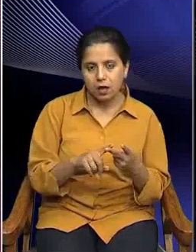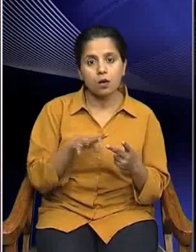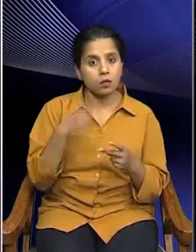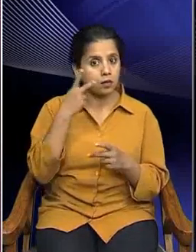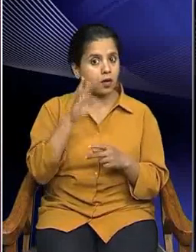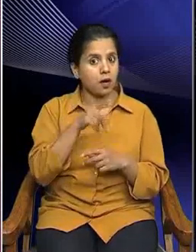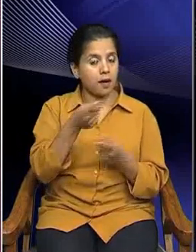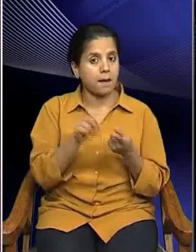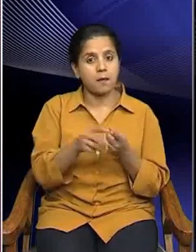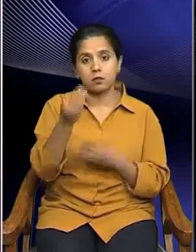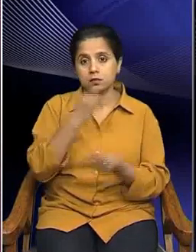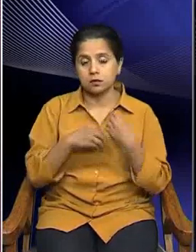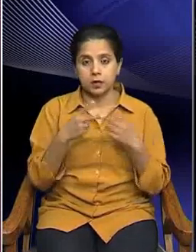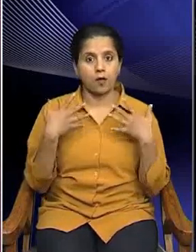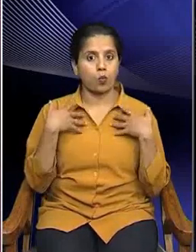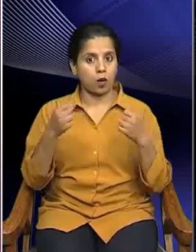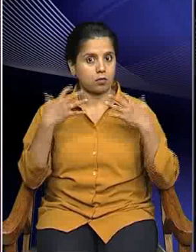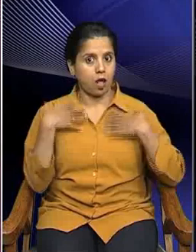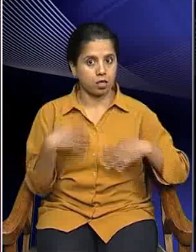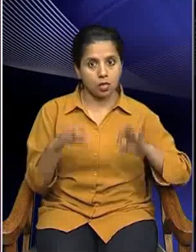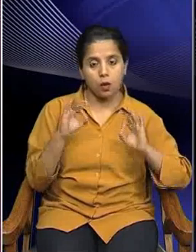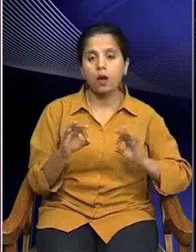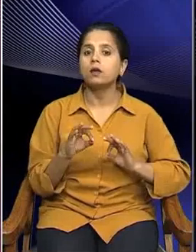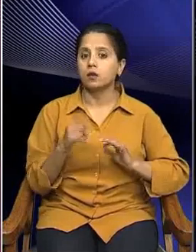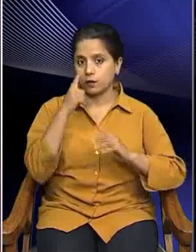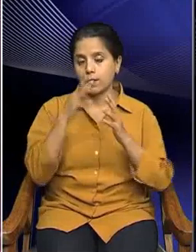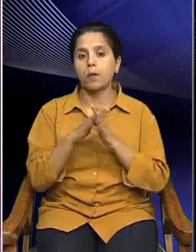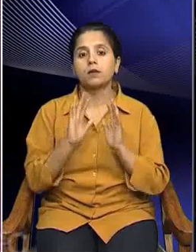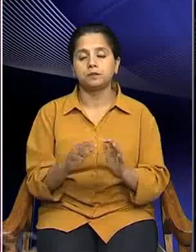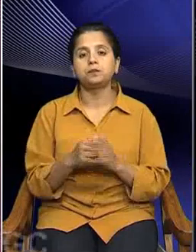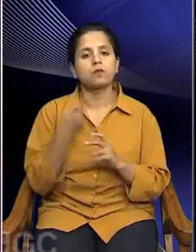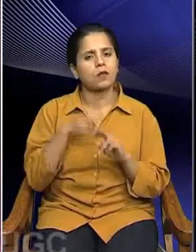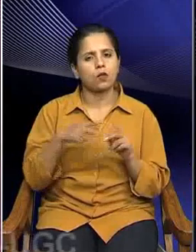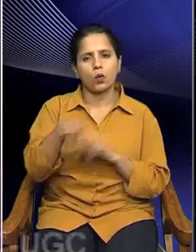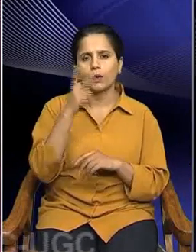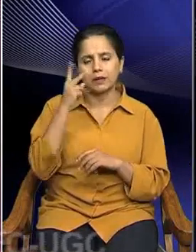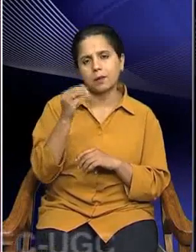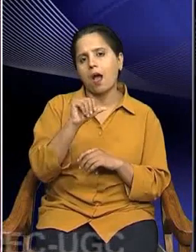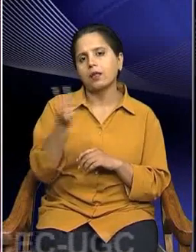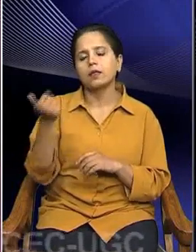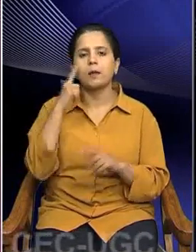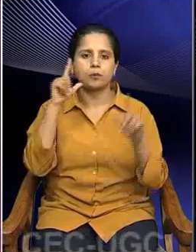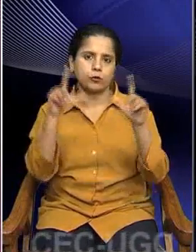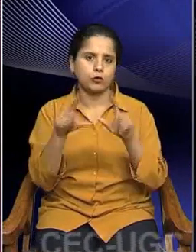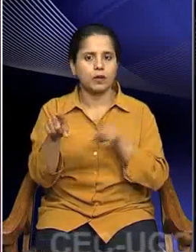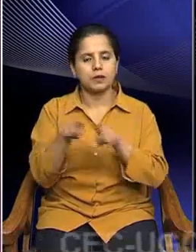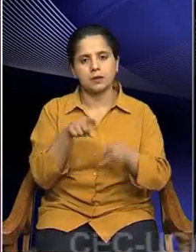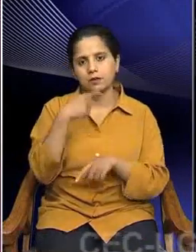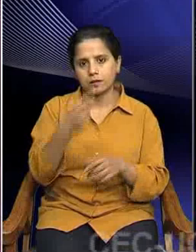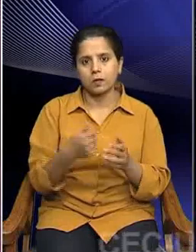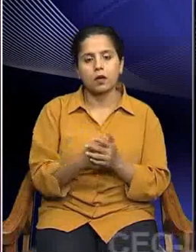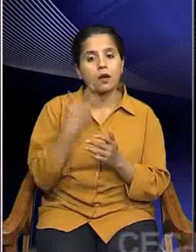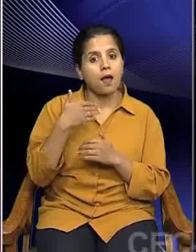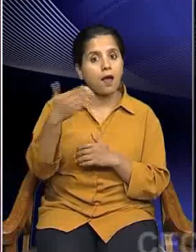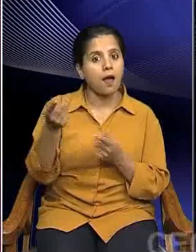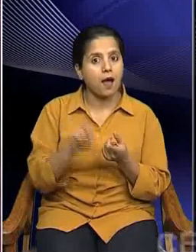the nutritional and the physical situation of the women. And there are, if you look at various other evidences, for example, the extent of